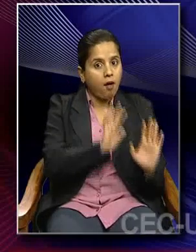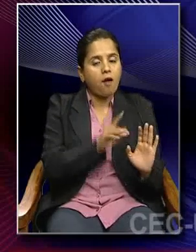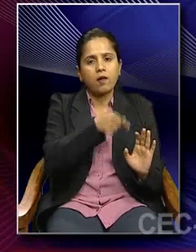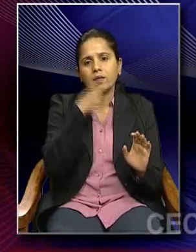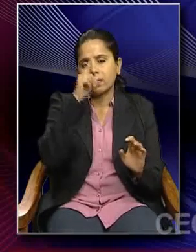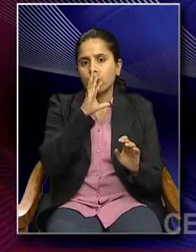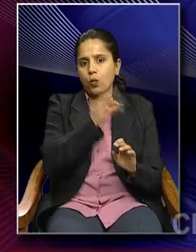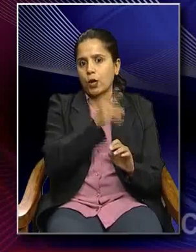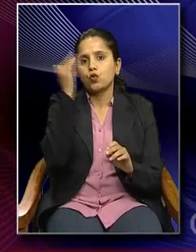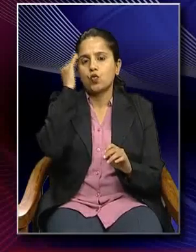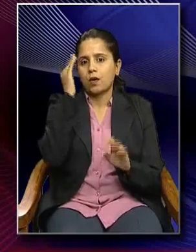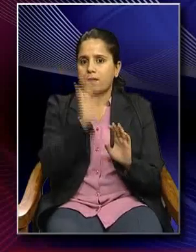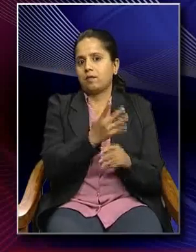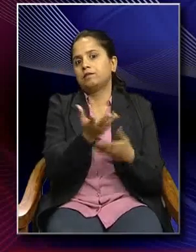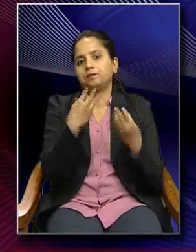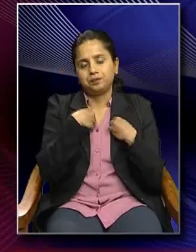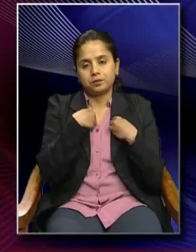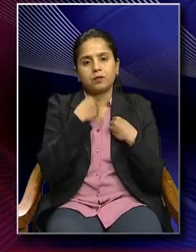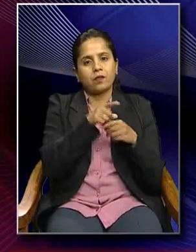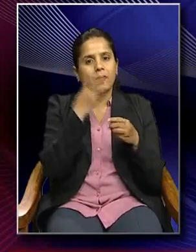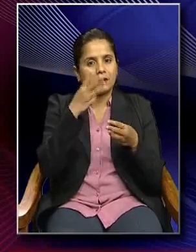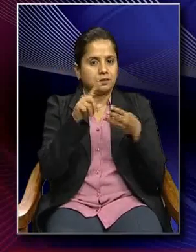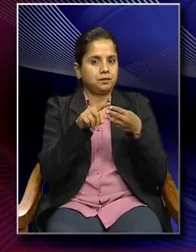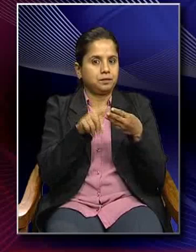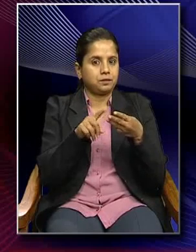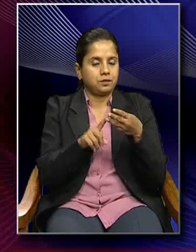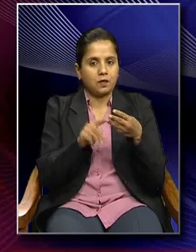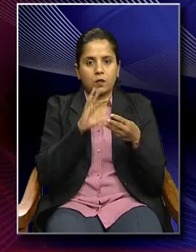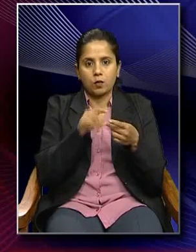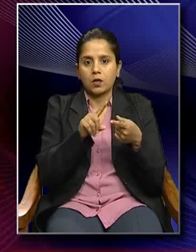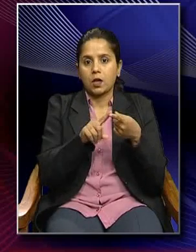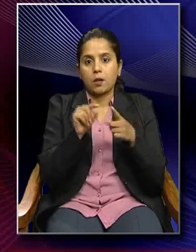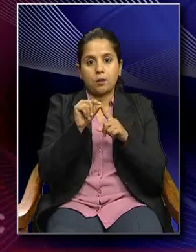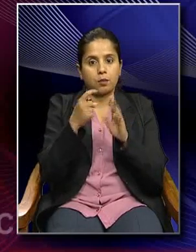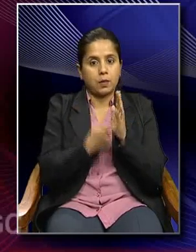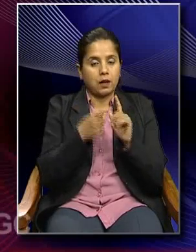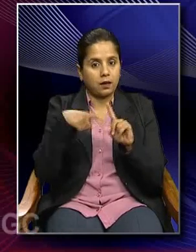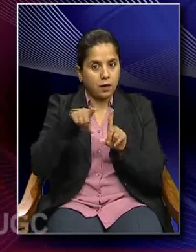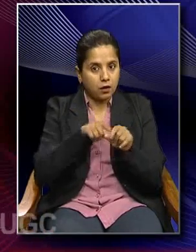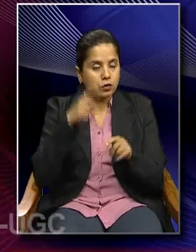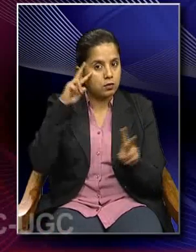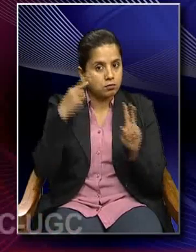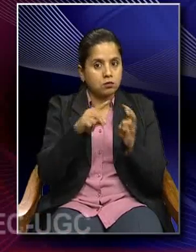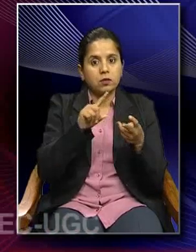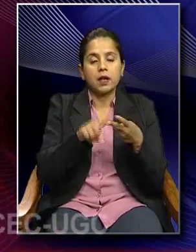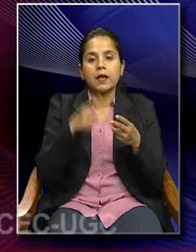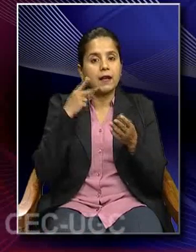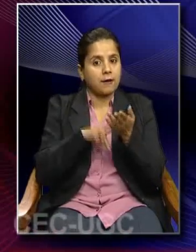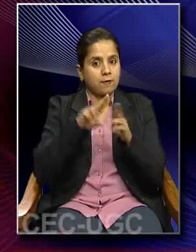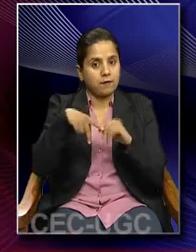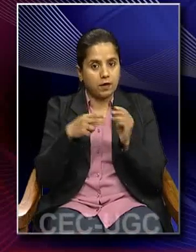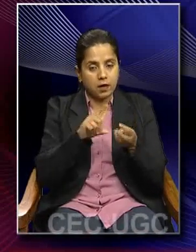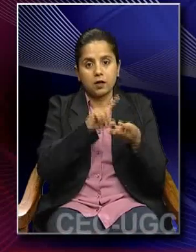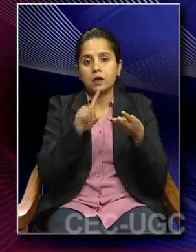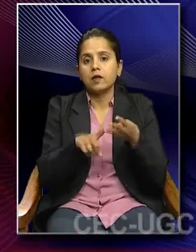source of knowledge. So these three basically, pratyaksh, perception, anuman, inference, and shabd,